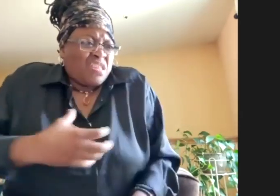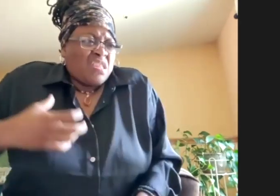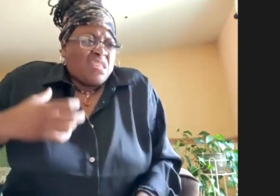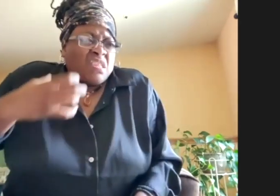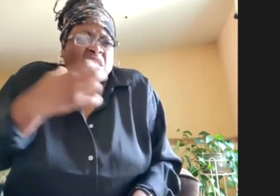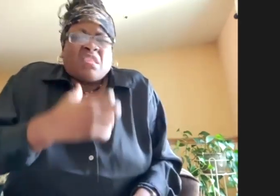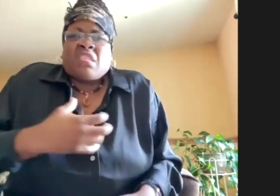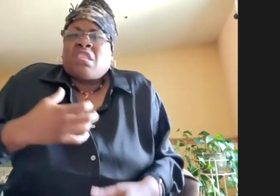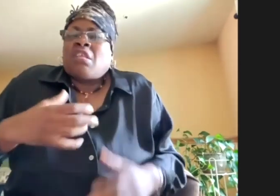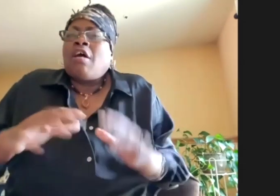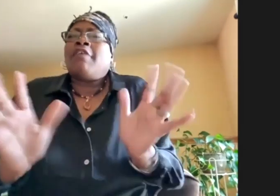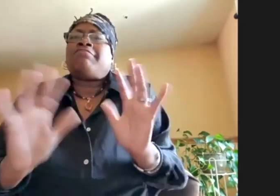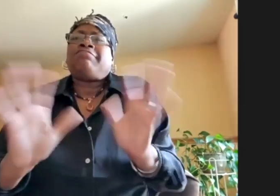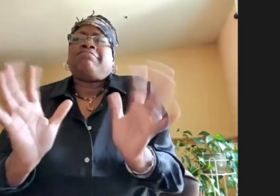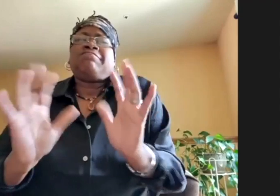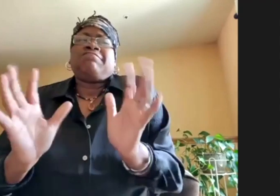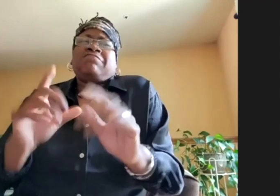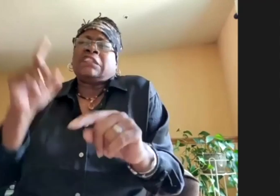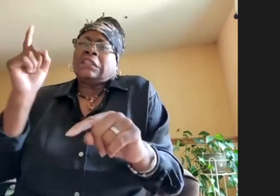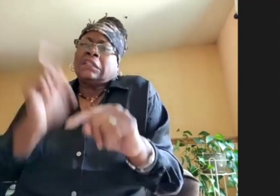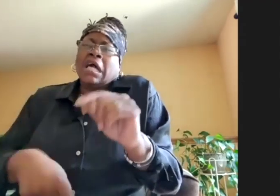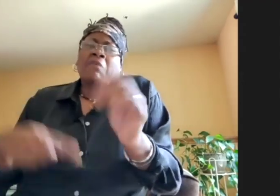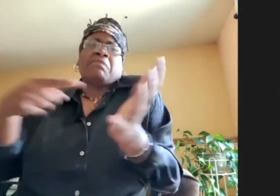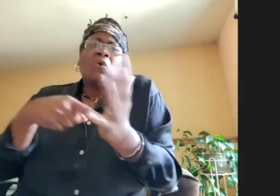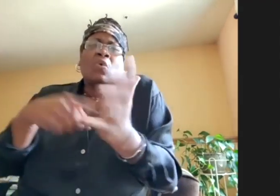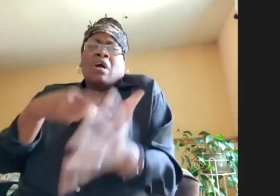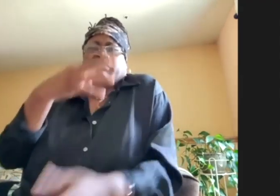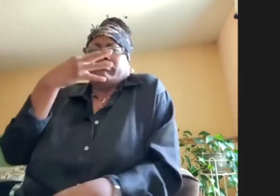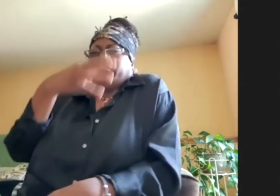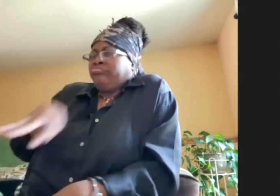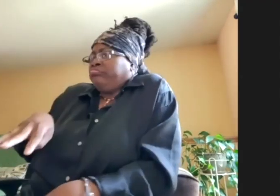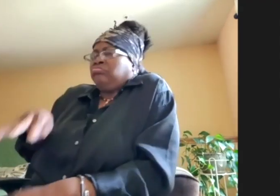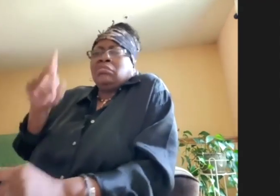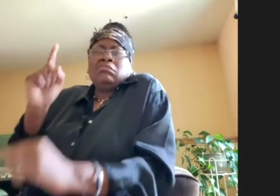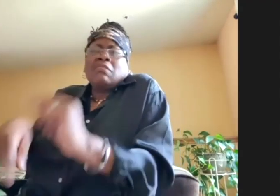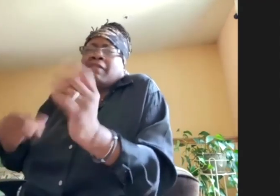Black history, Black culture, and that information was not available to me.